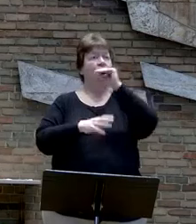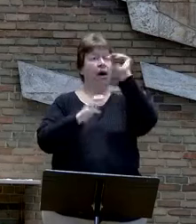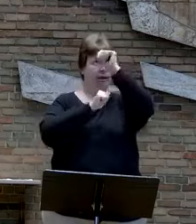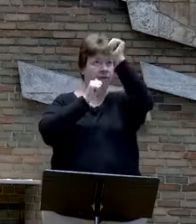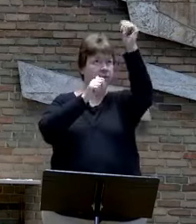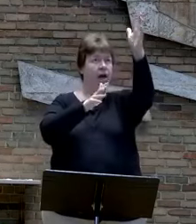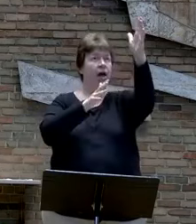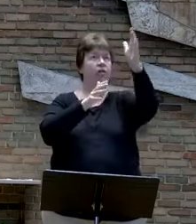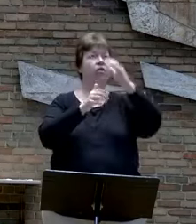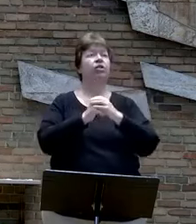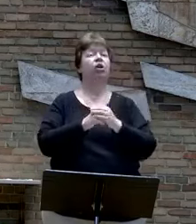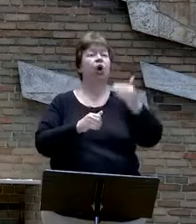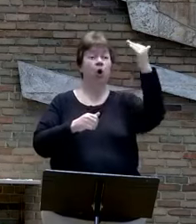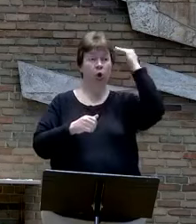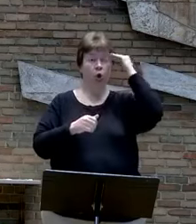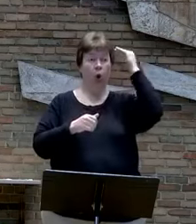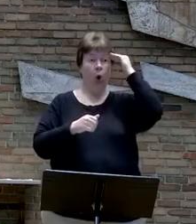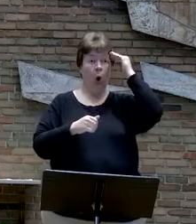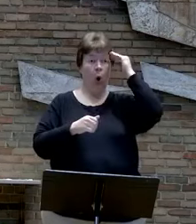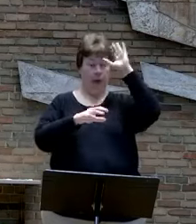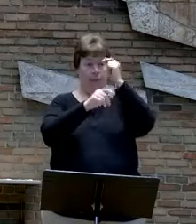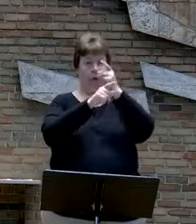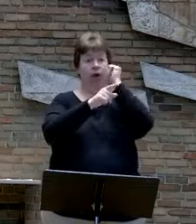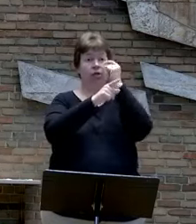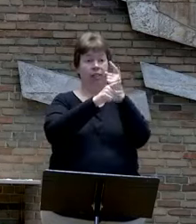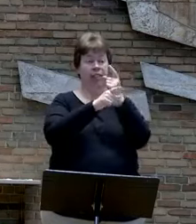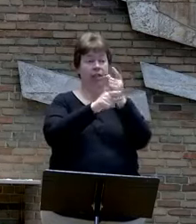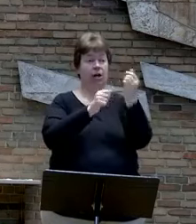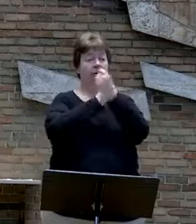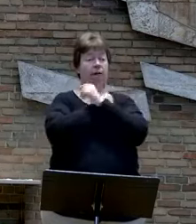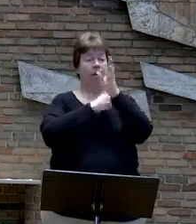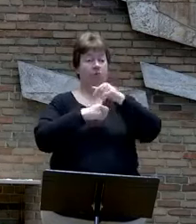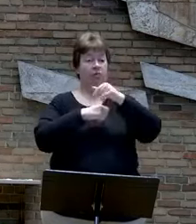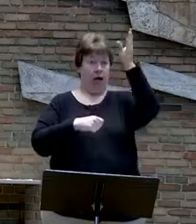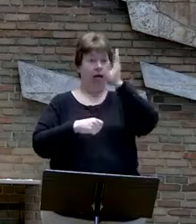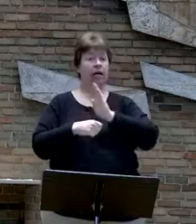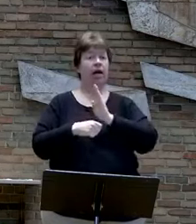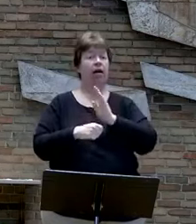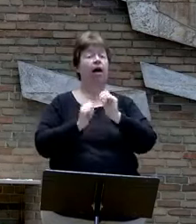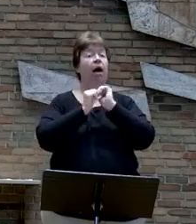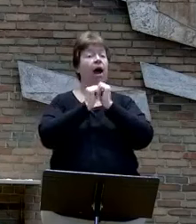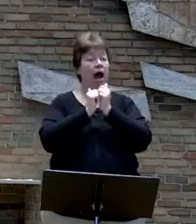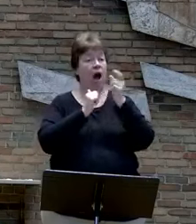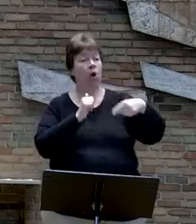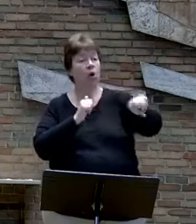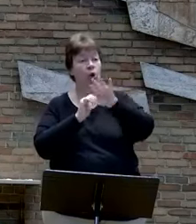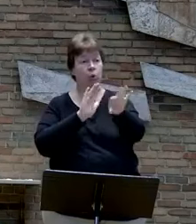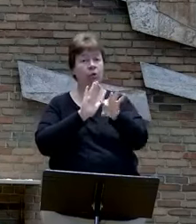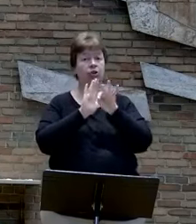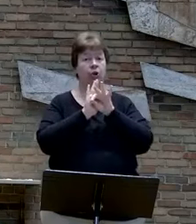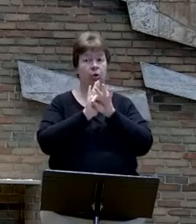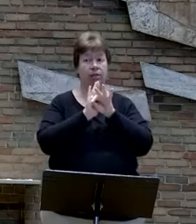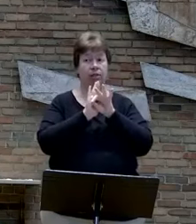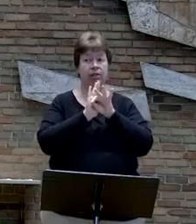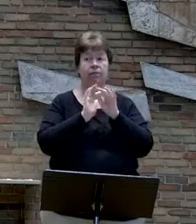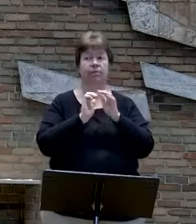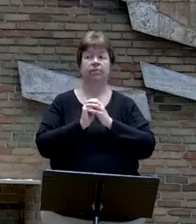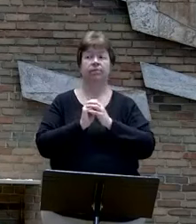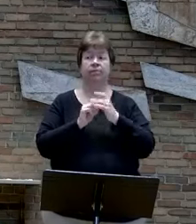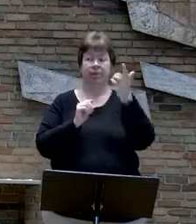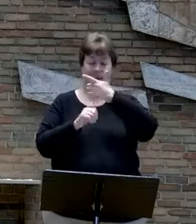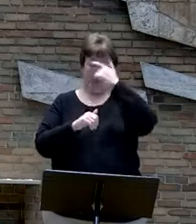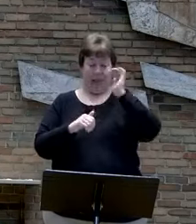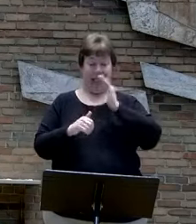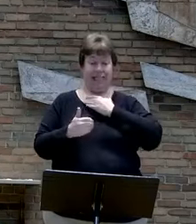Father, knowing, brothers and sisters loved by God, how you were chosen. For